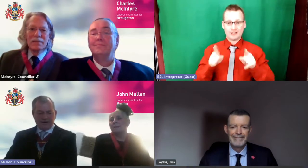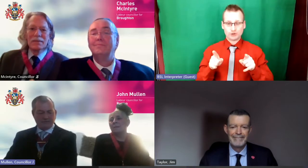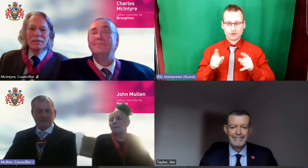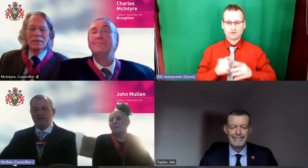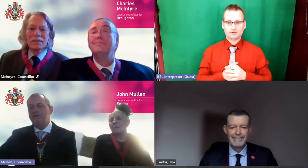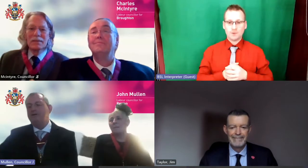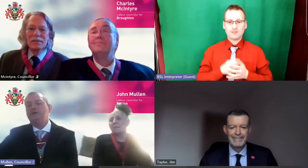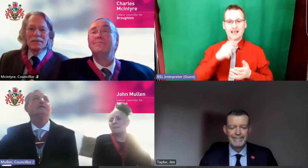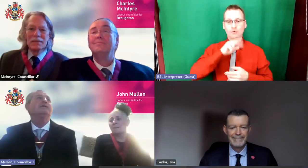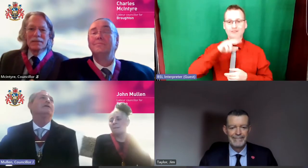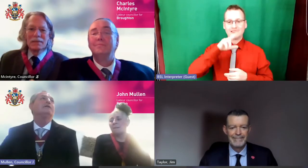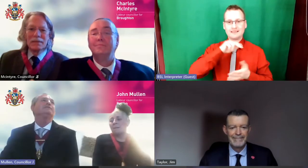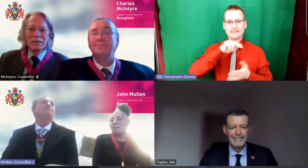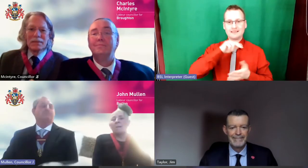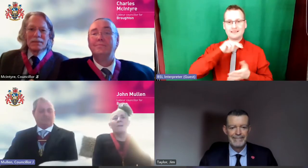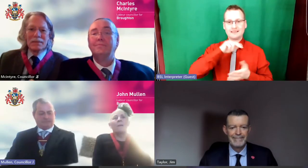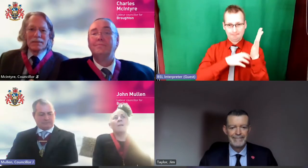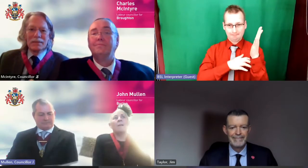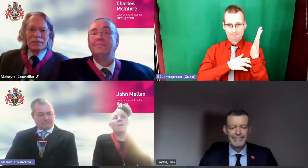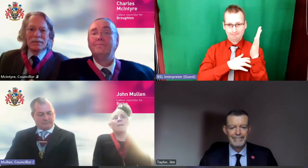now read from.